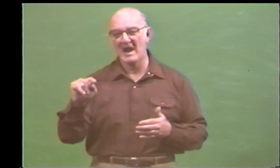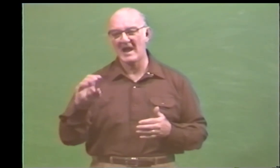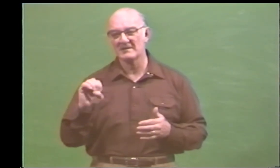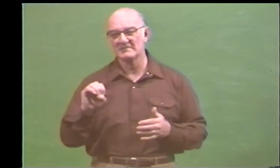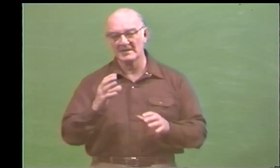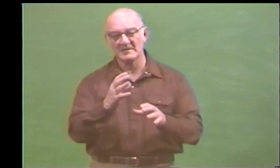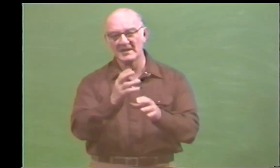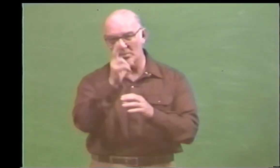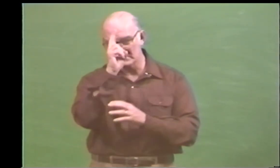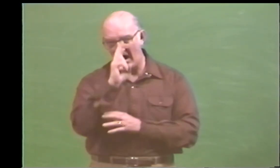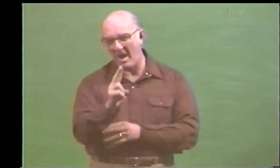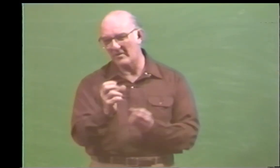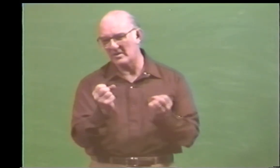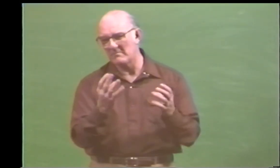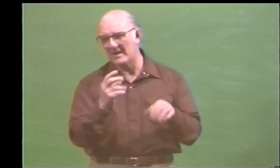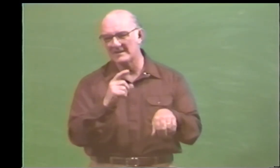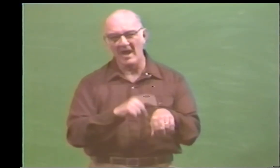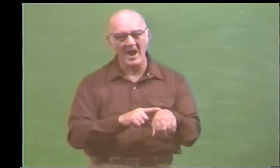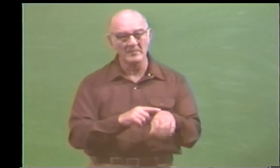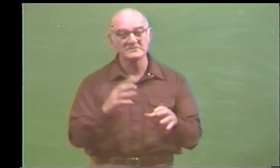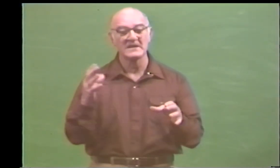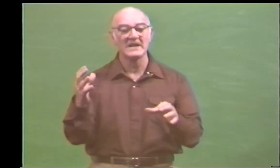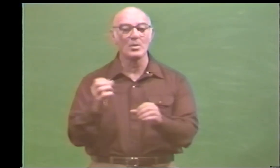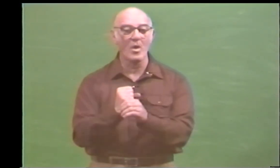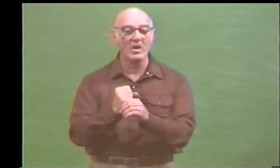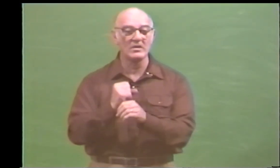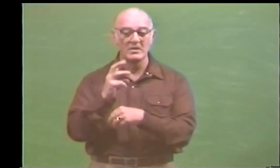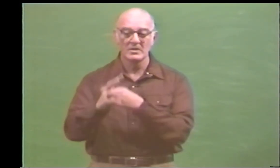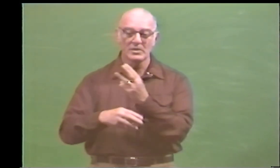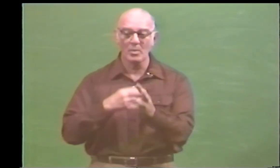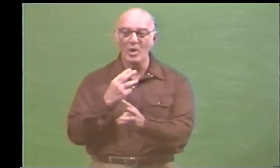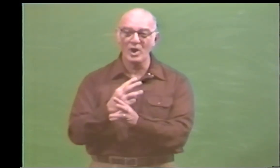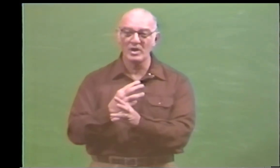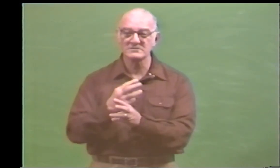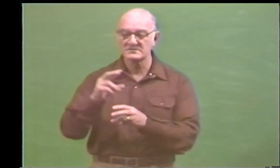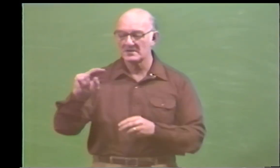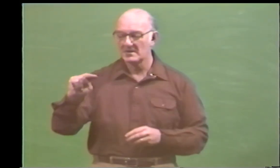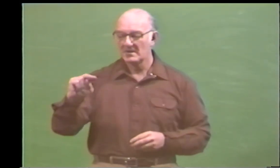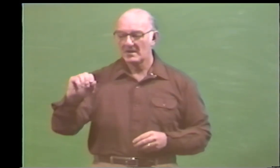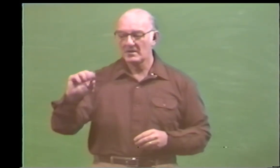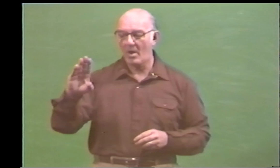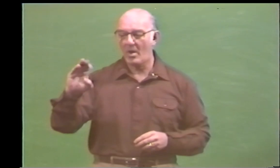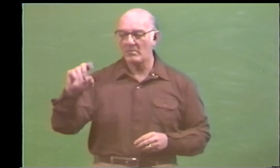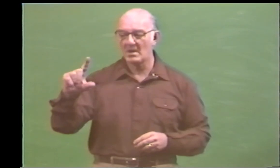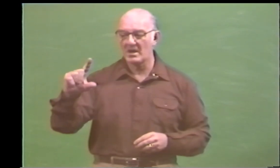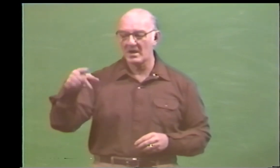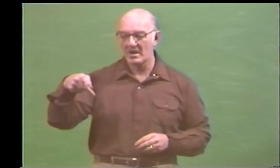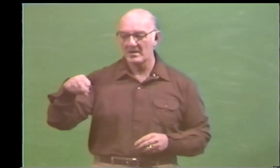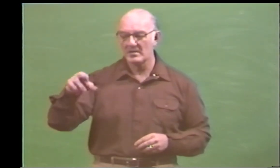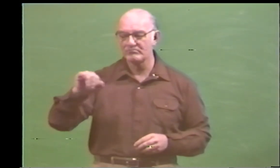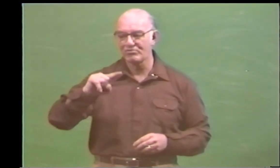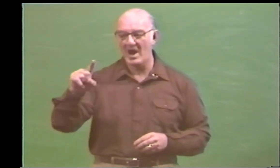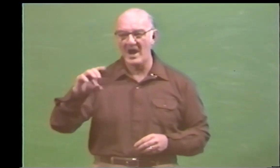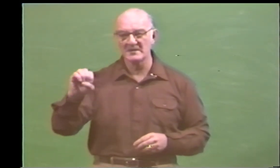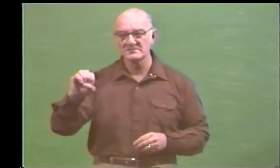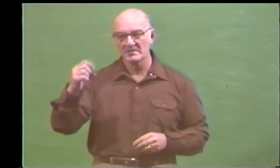playwright. He was honored many times. He won the world's Nobel Prize